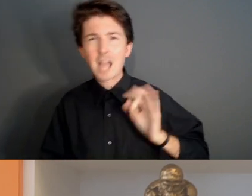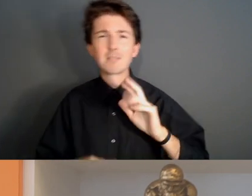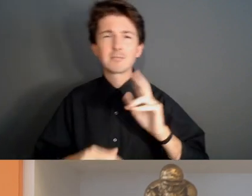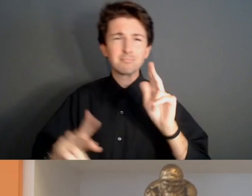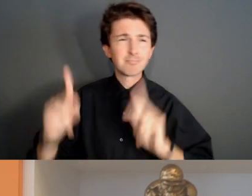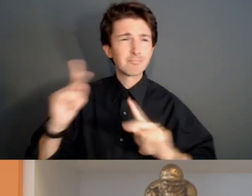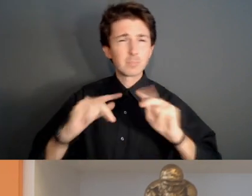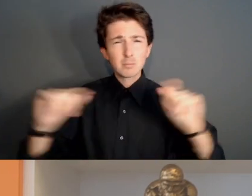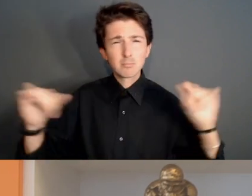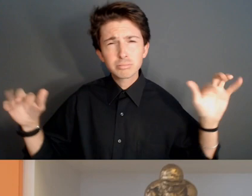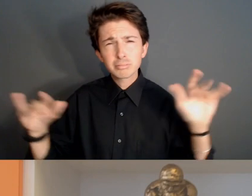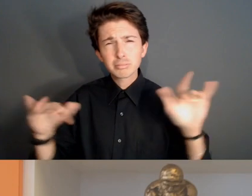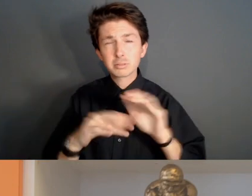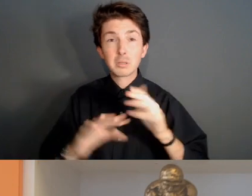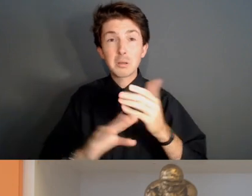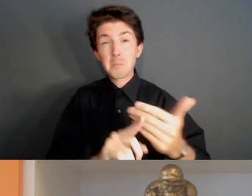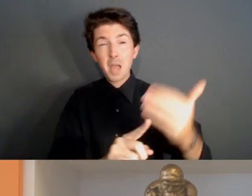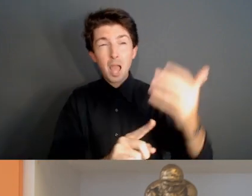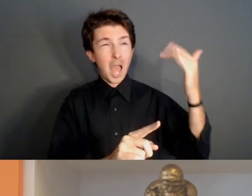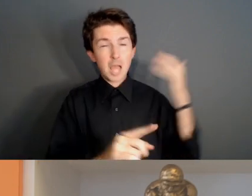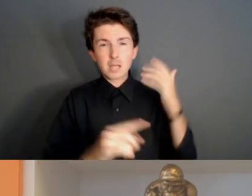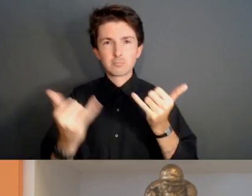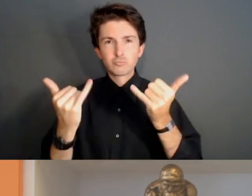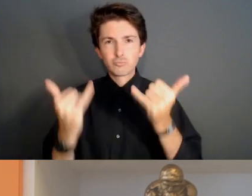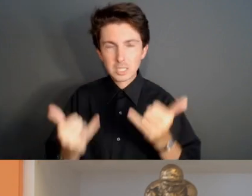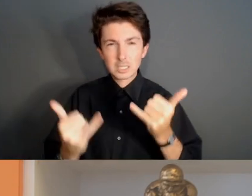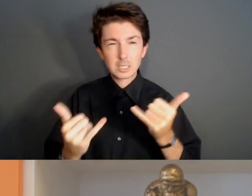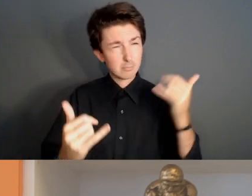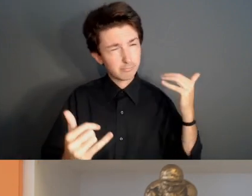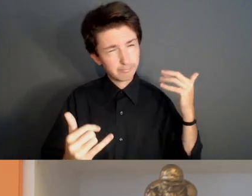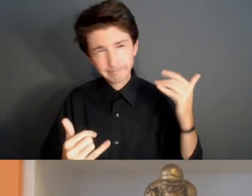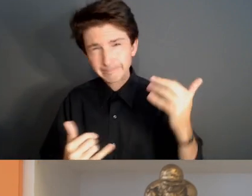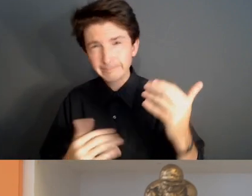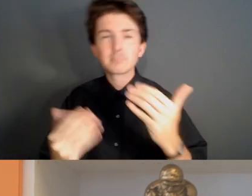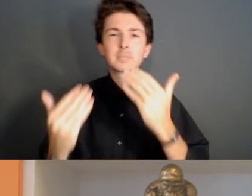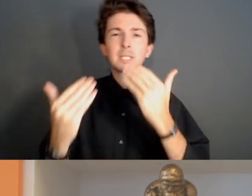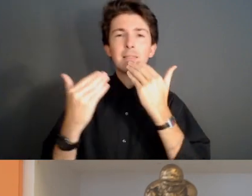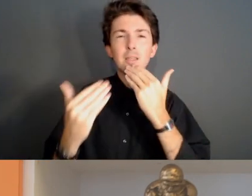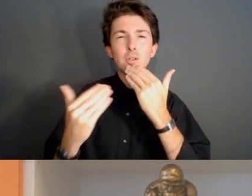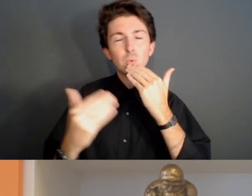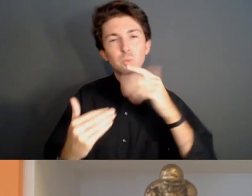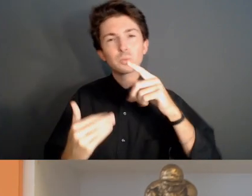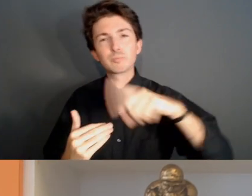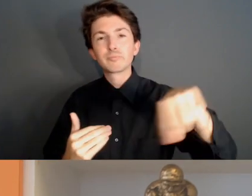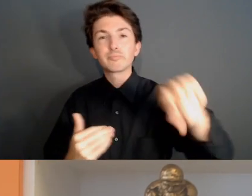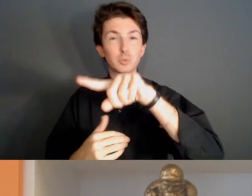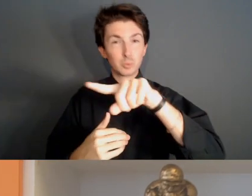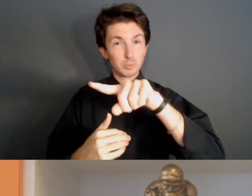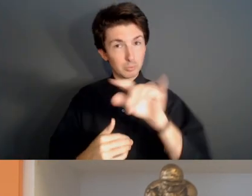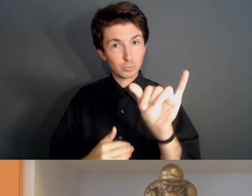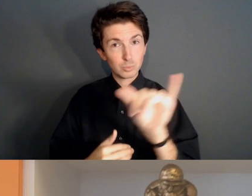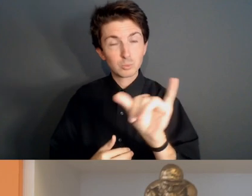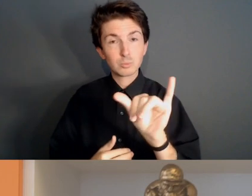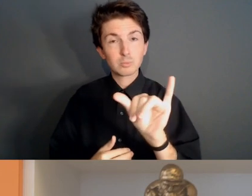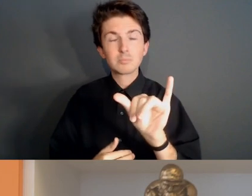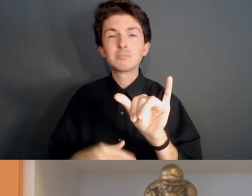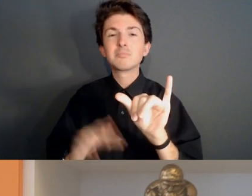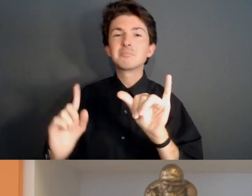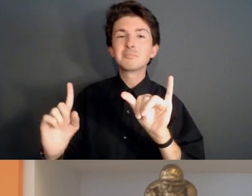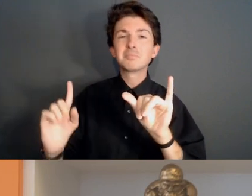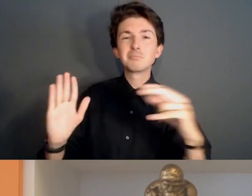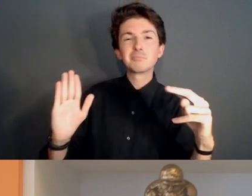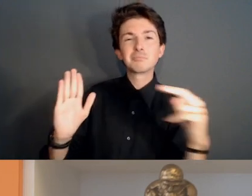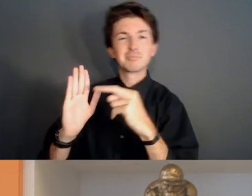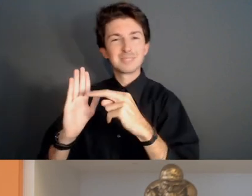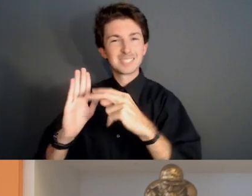present. We're so grateful for the generosity of supporters like you. Thank you. Please enjoy this brief video we have